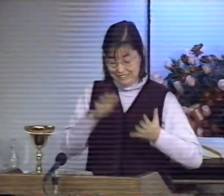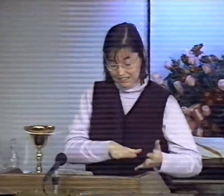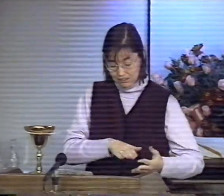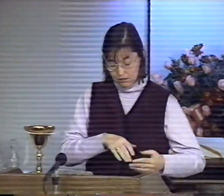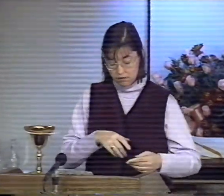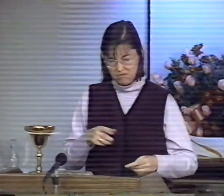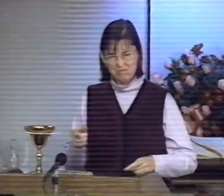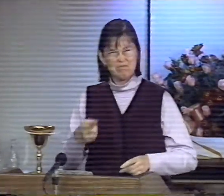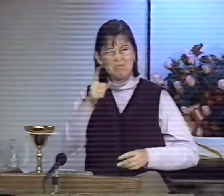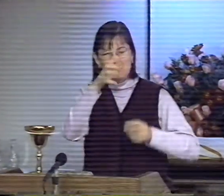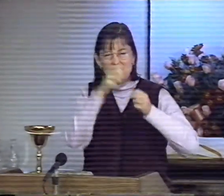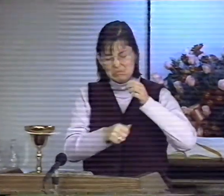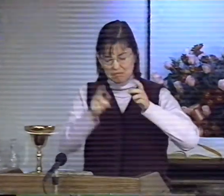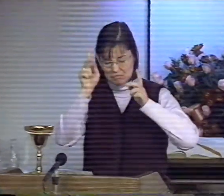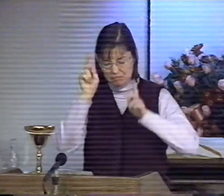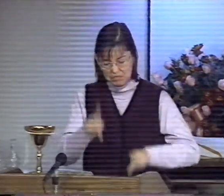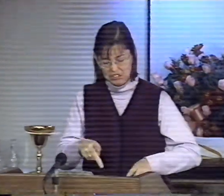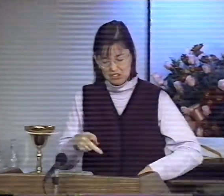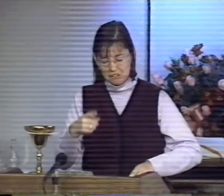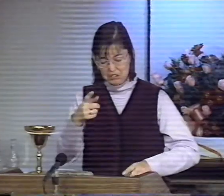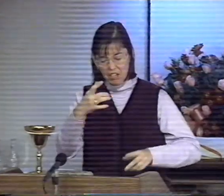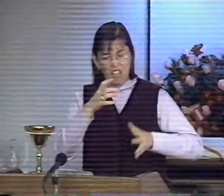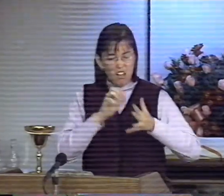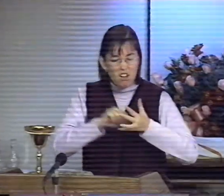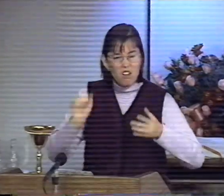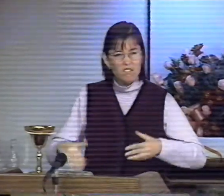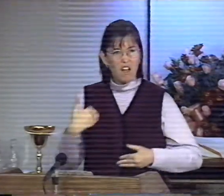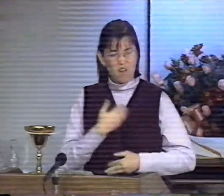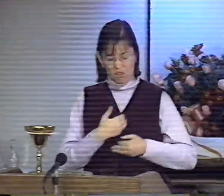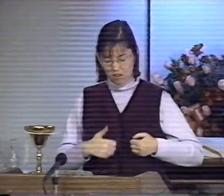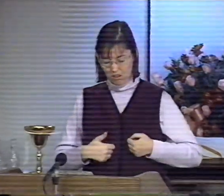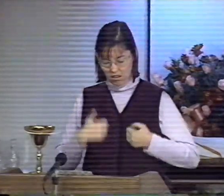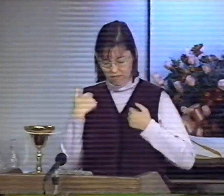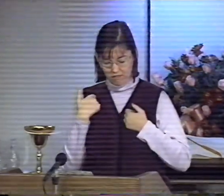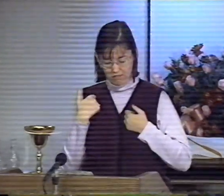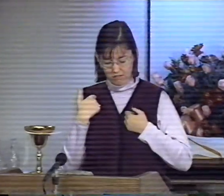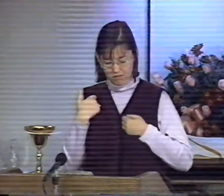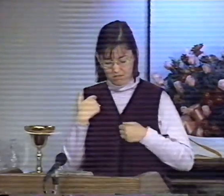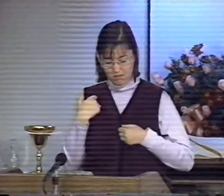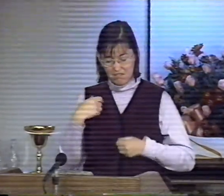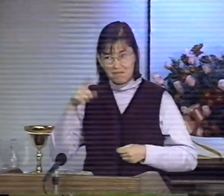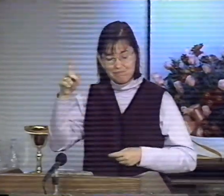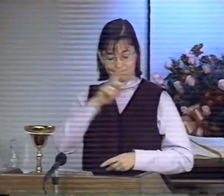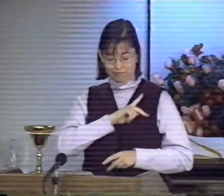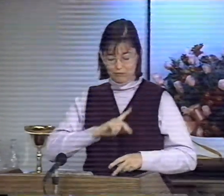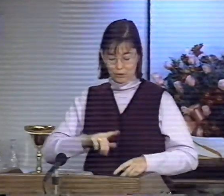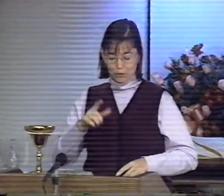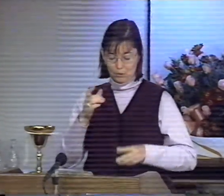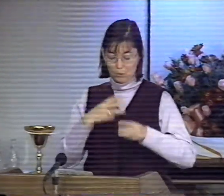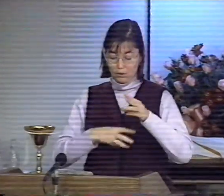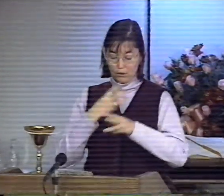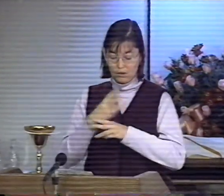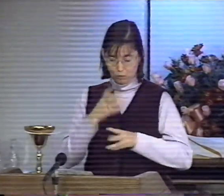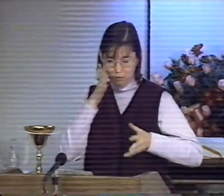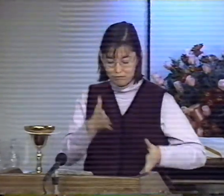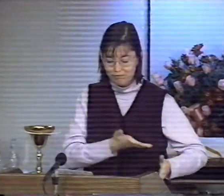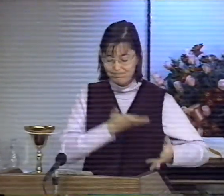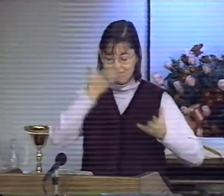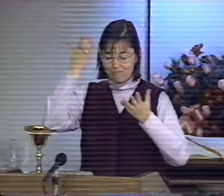At that point of death, he said, "You accursed fiend, you are depriving us of this present life, but the King of